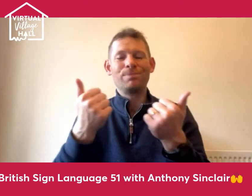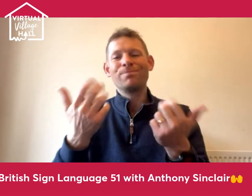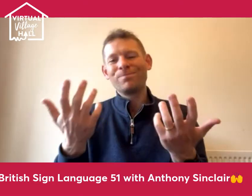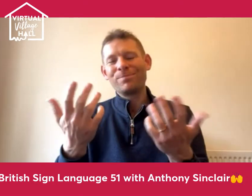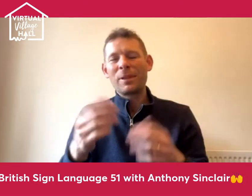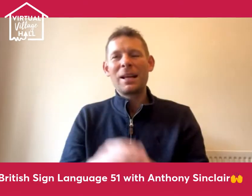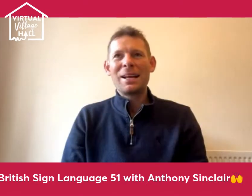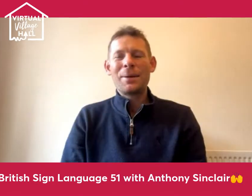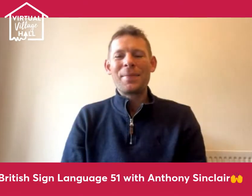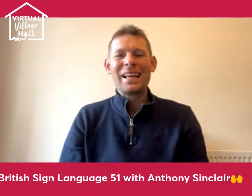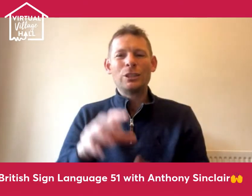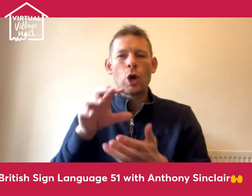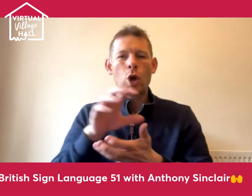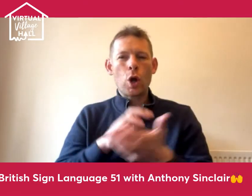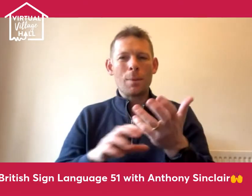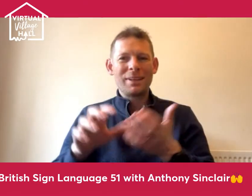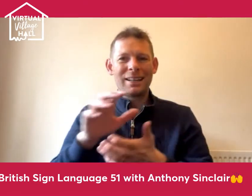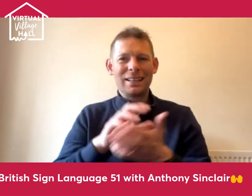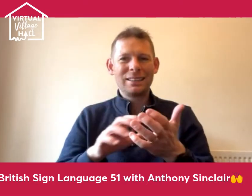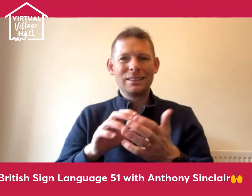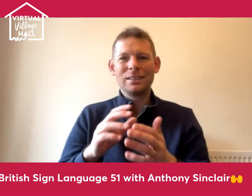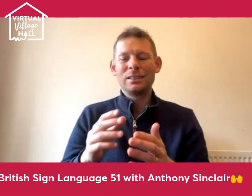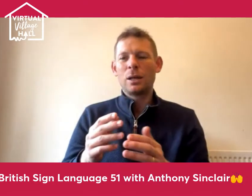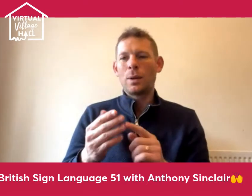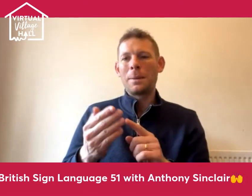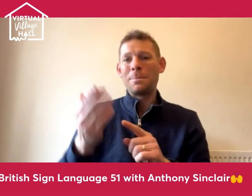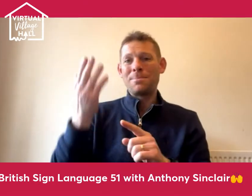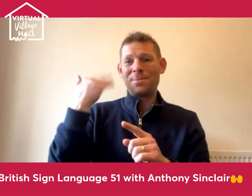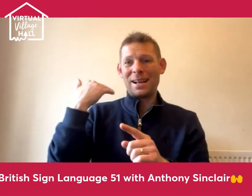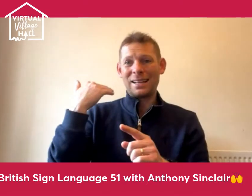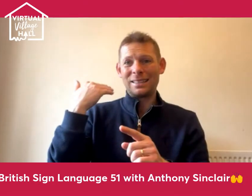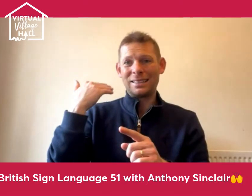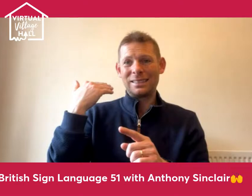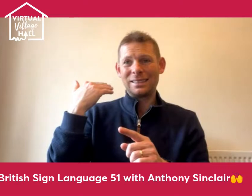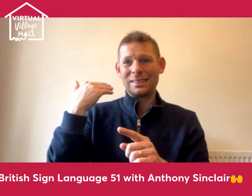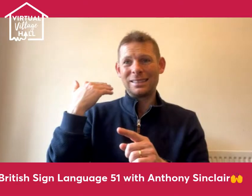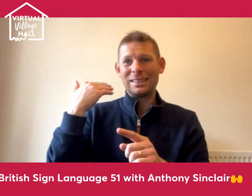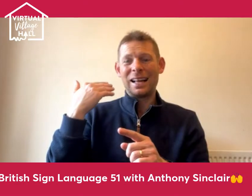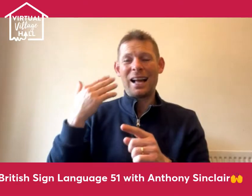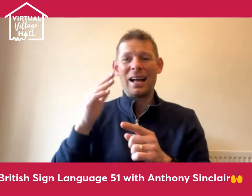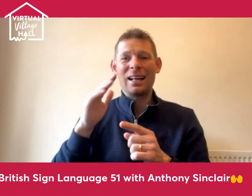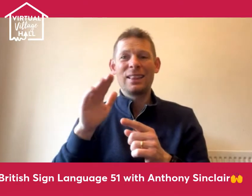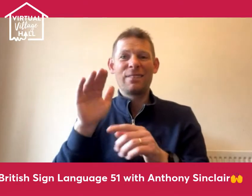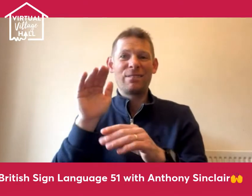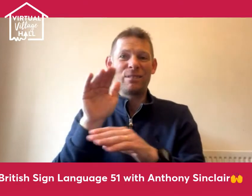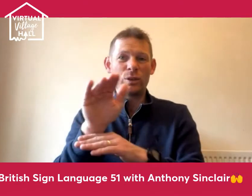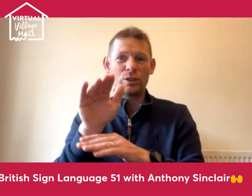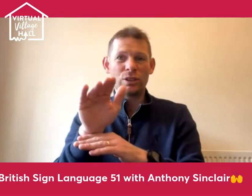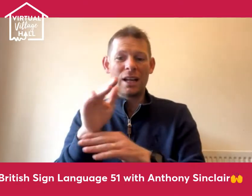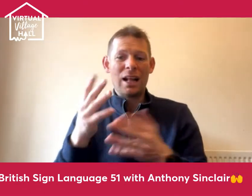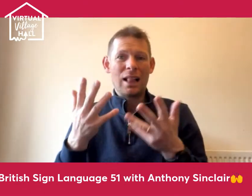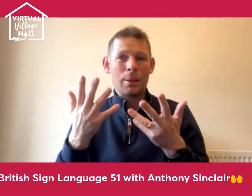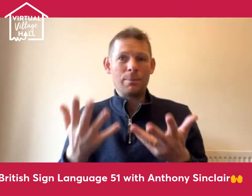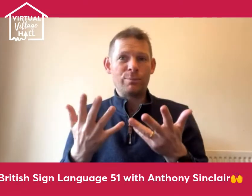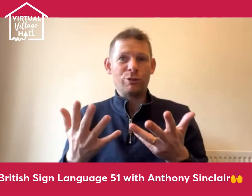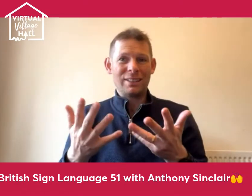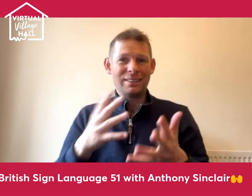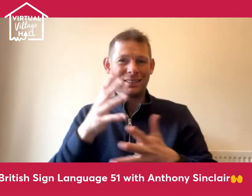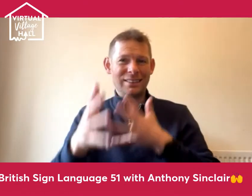So I have finished booking a holiday. So let's just clarify how we sign that. We have